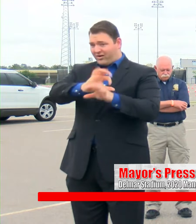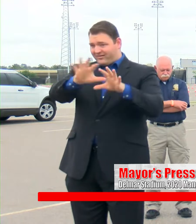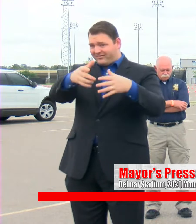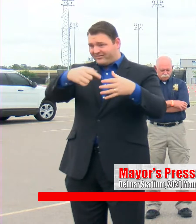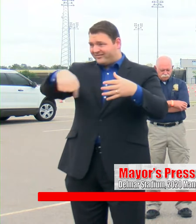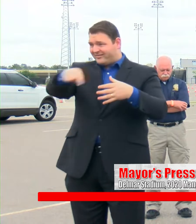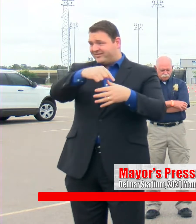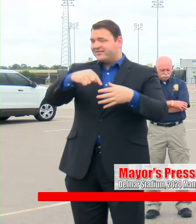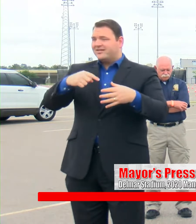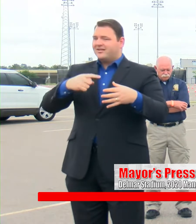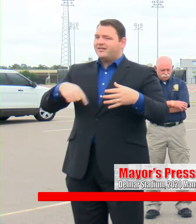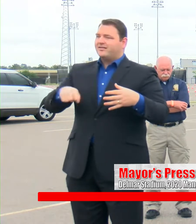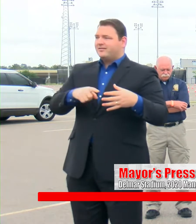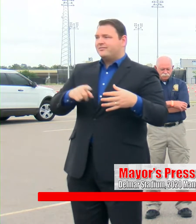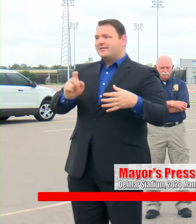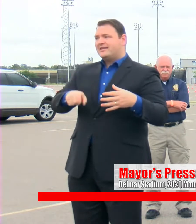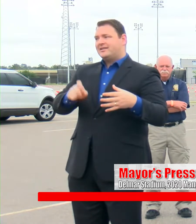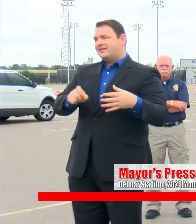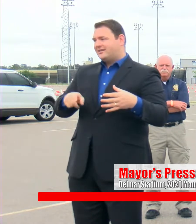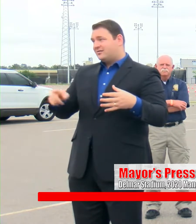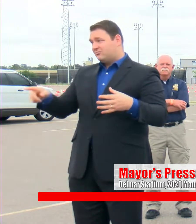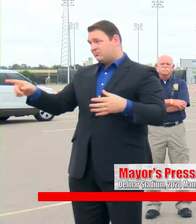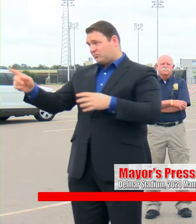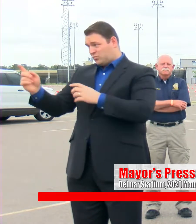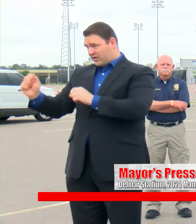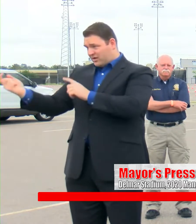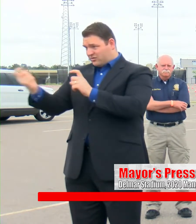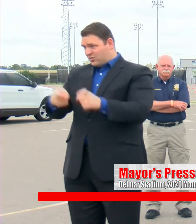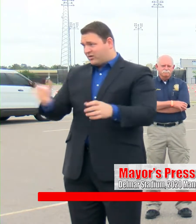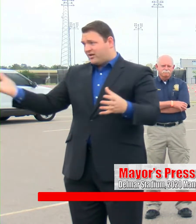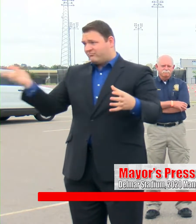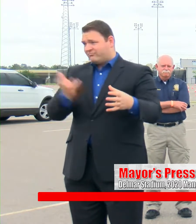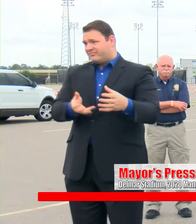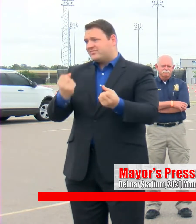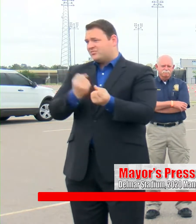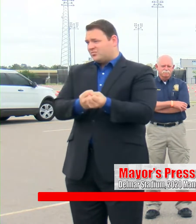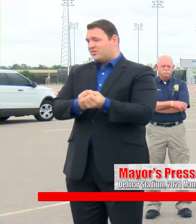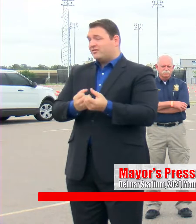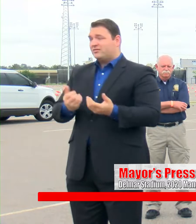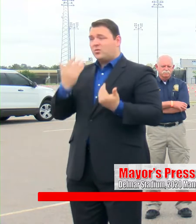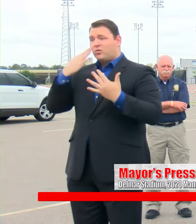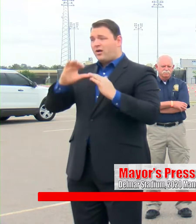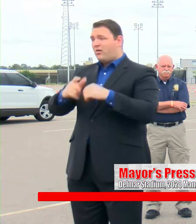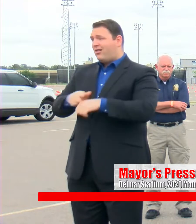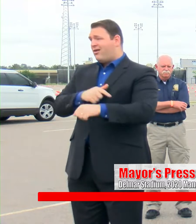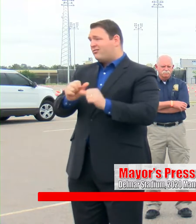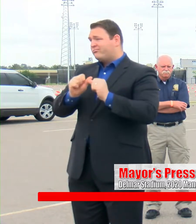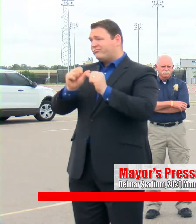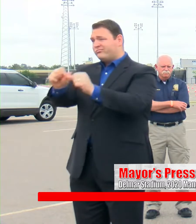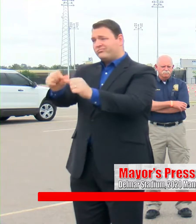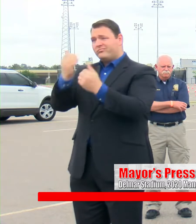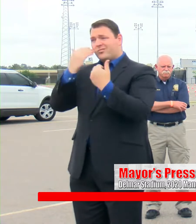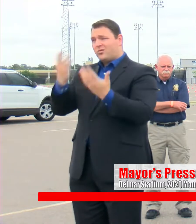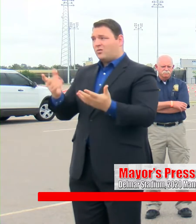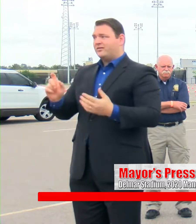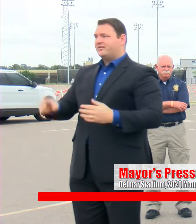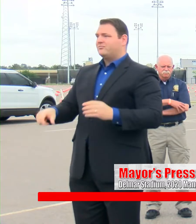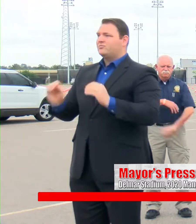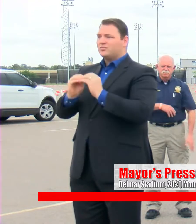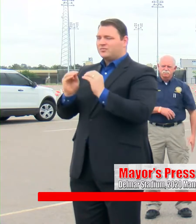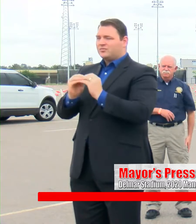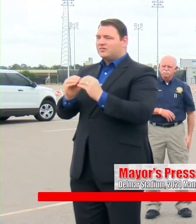point in time, because you don't know really how long this is going to last, you can never have enough. And I know that both Chief Pena and